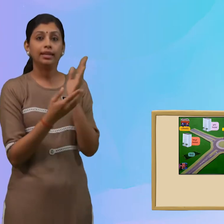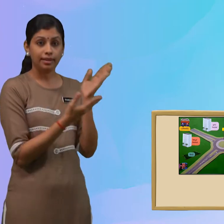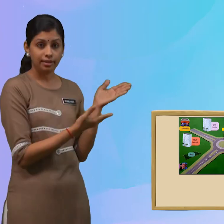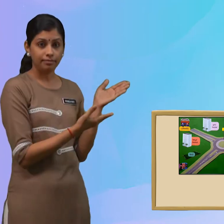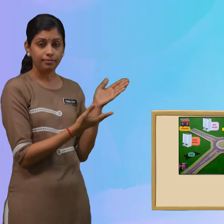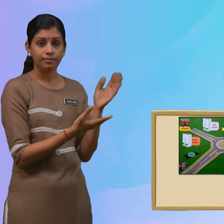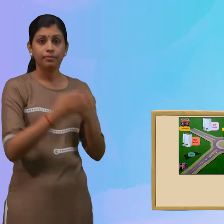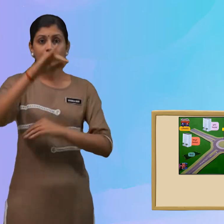here,